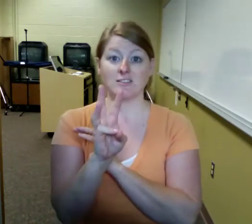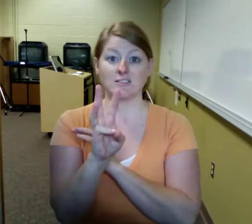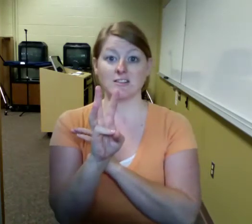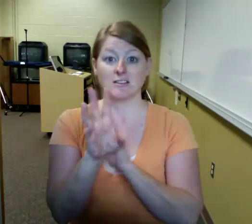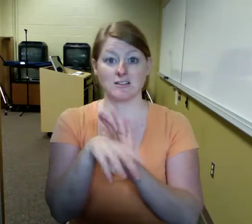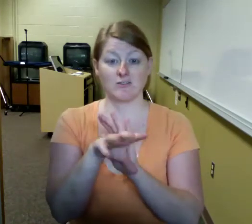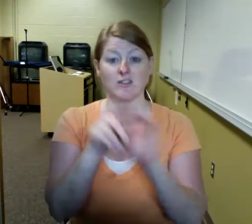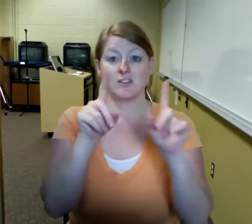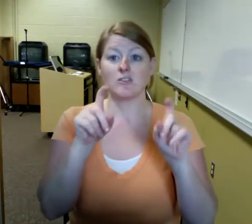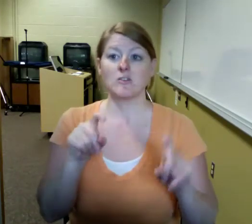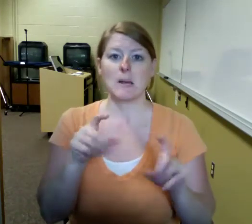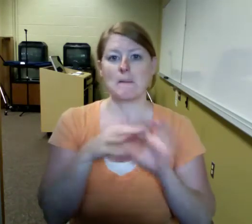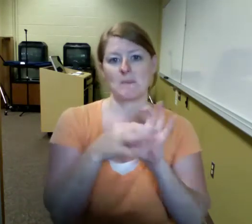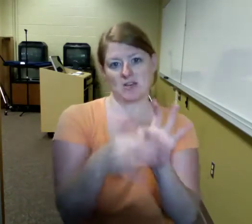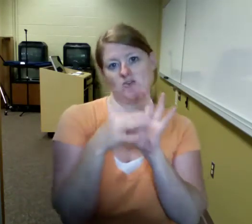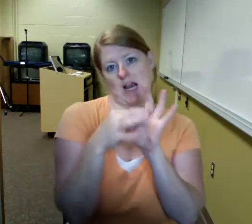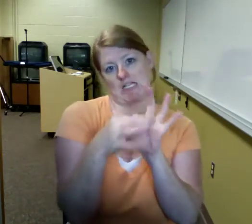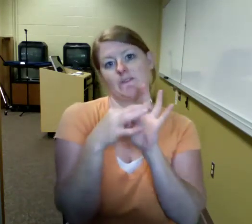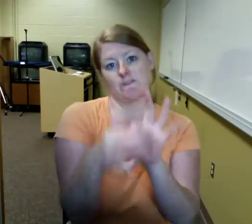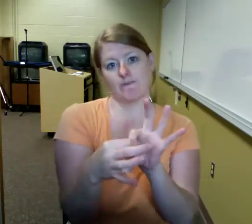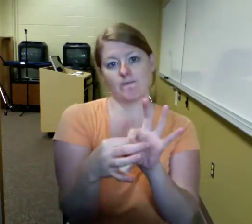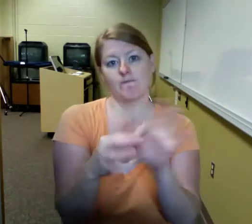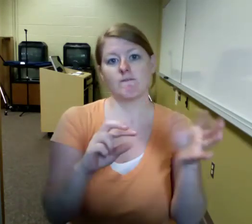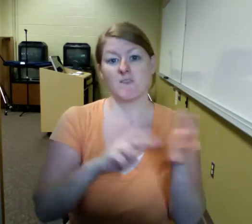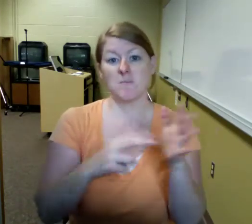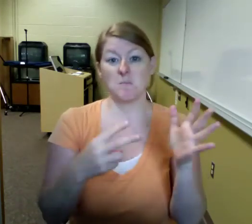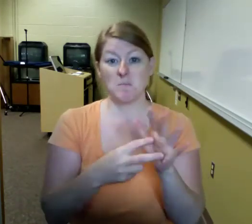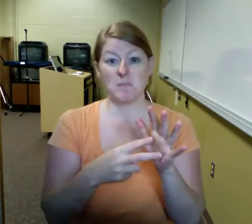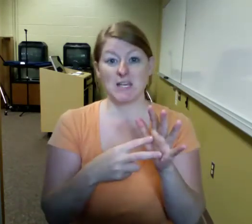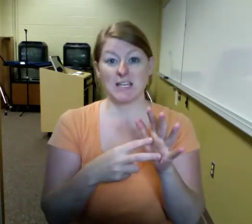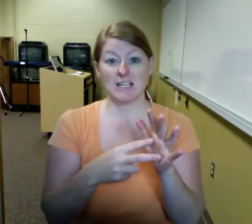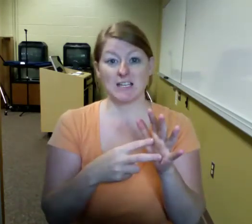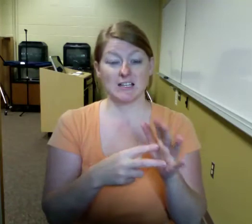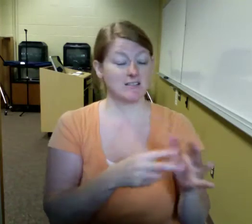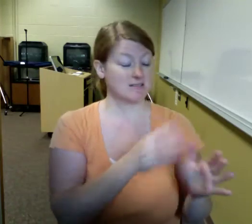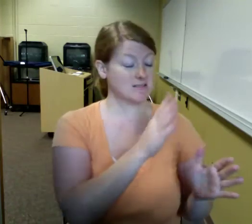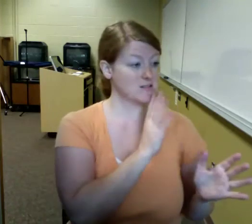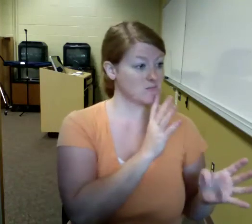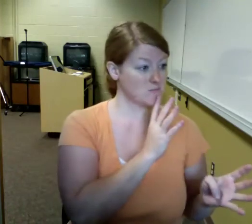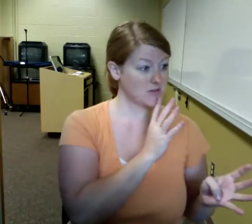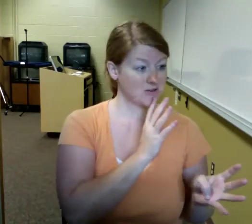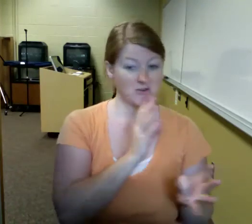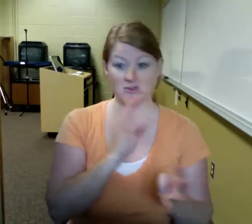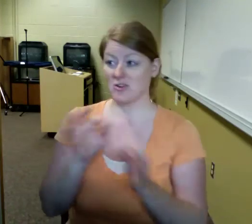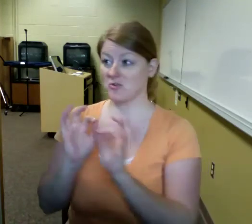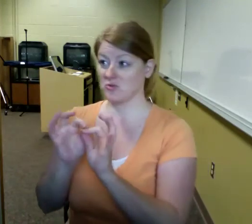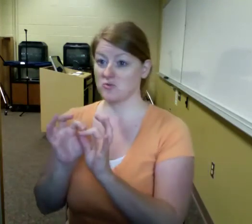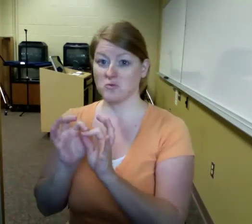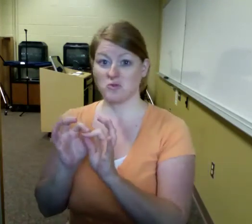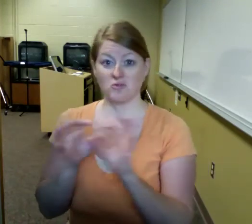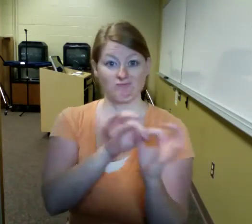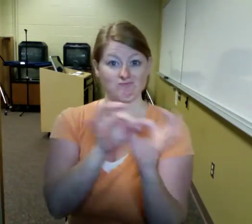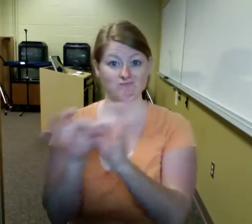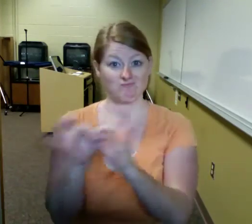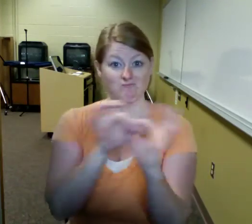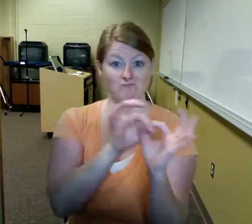will interact with one another using a question and answer format. One of the tapes is an expository